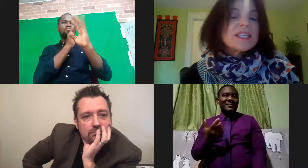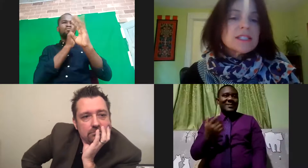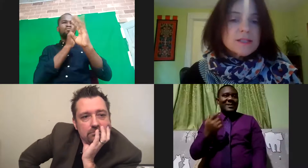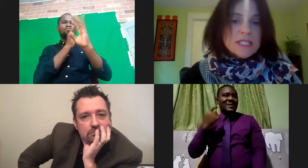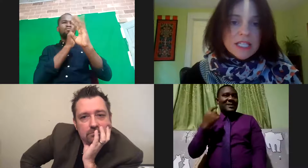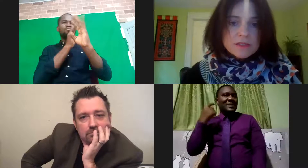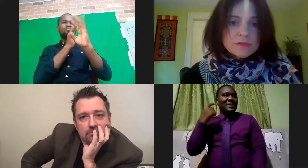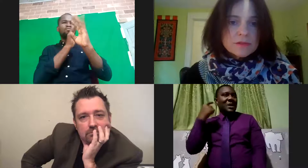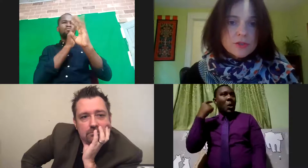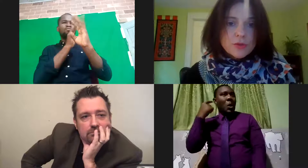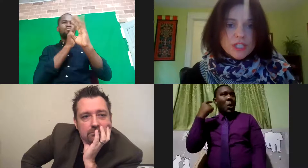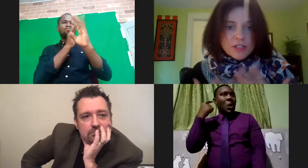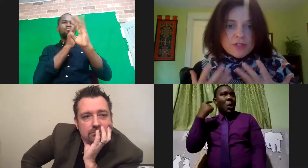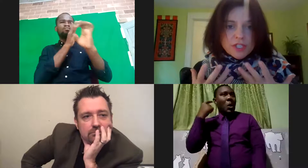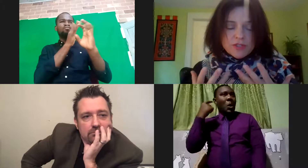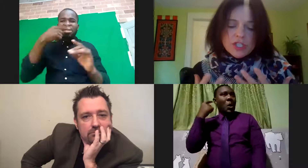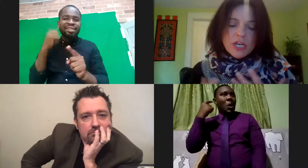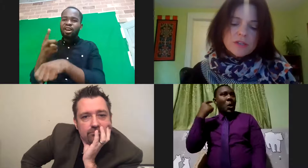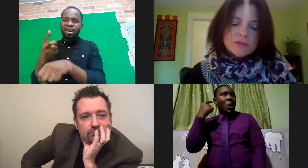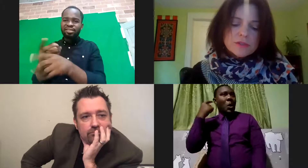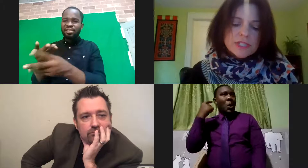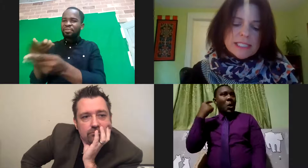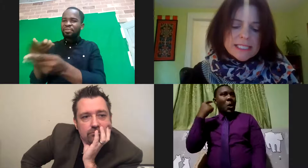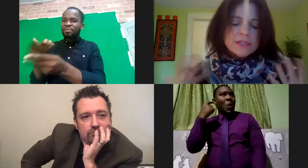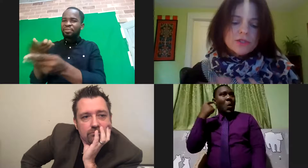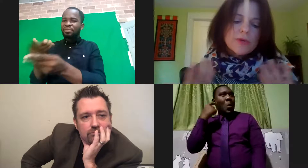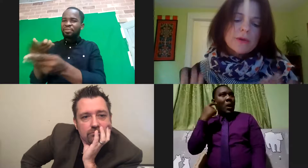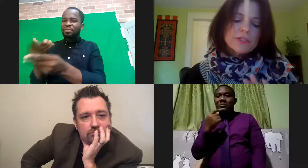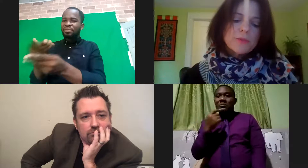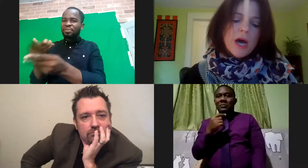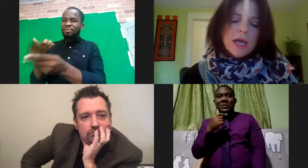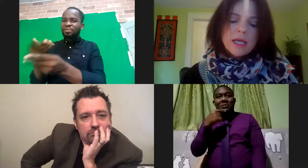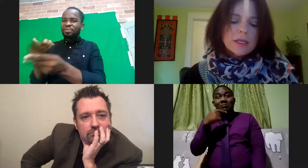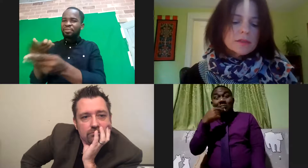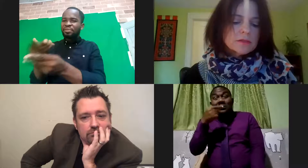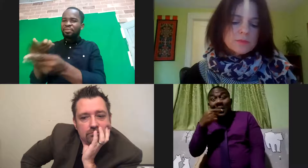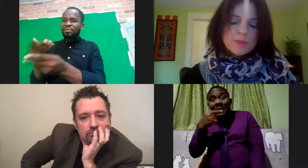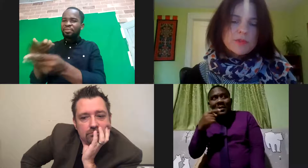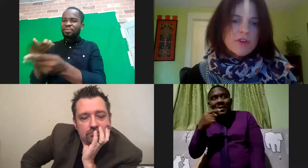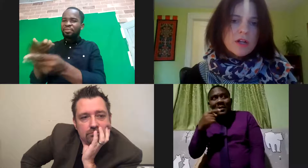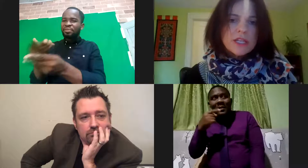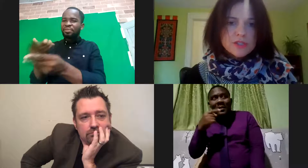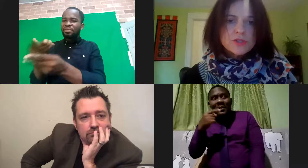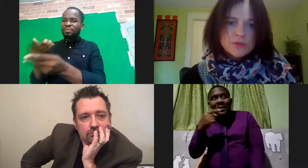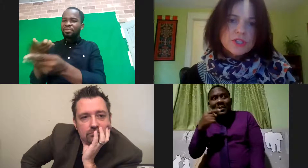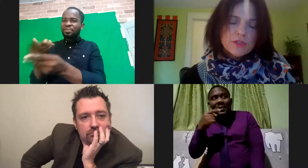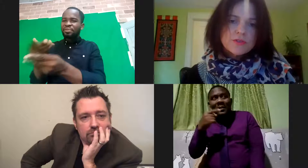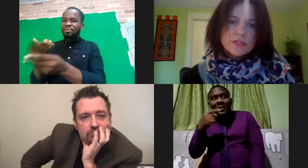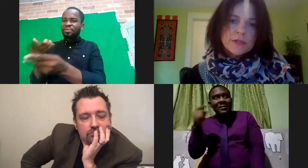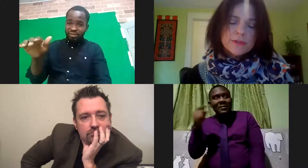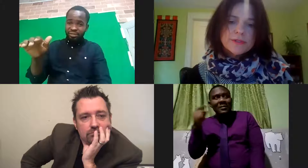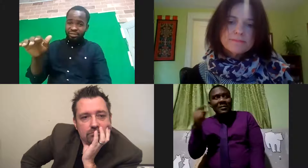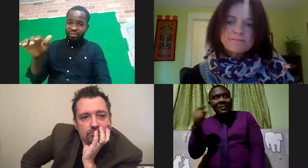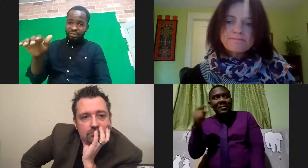that piece that's missing, you know, that if a child isn't surrounded by people of all ages using their